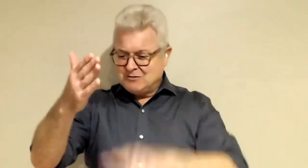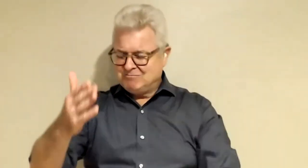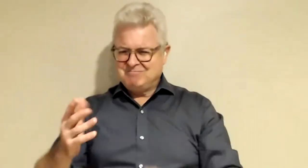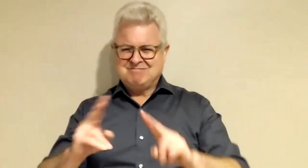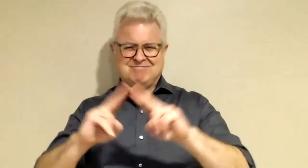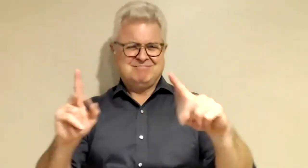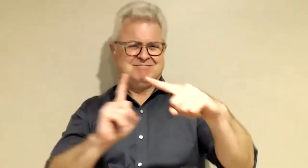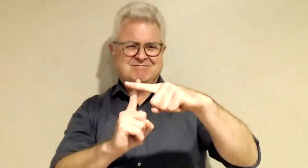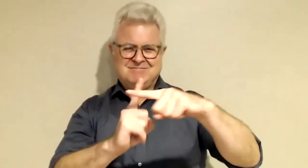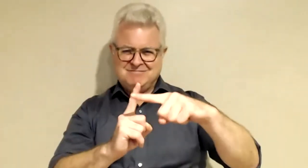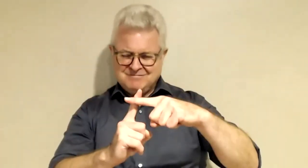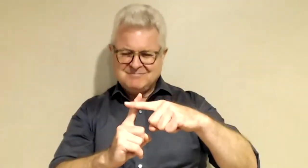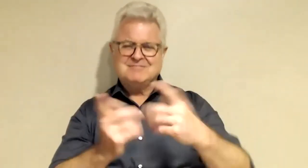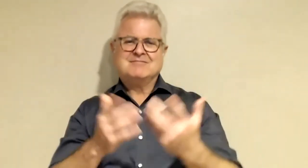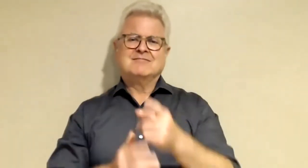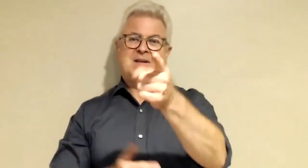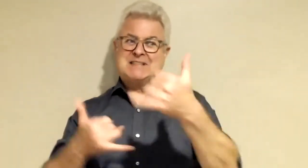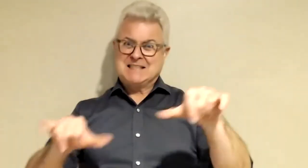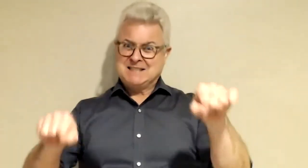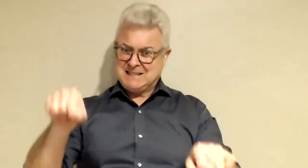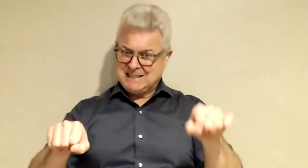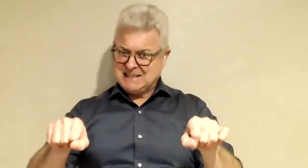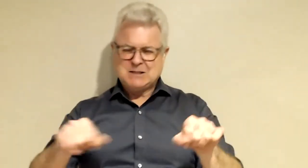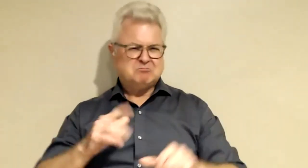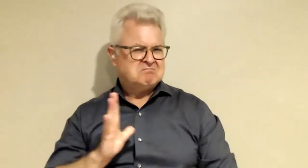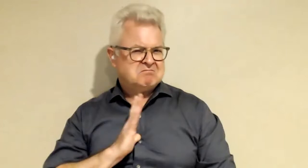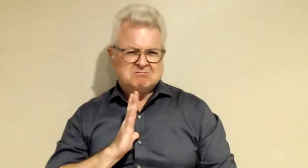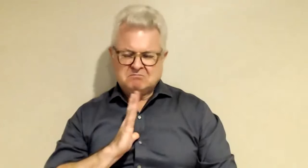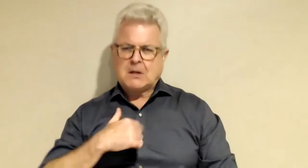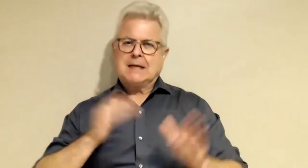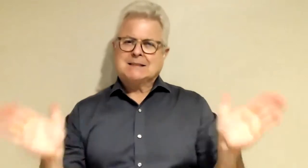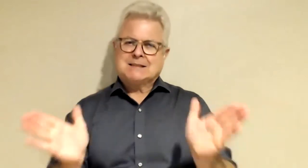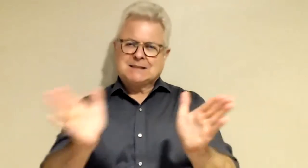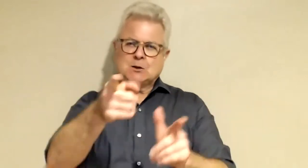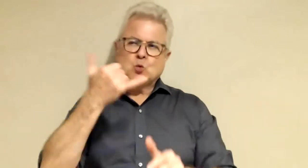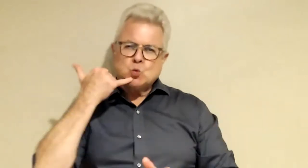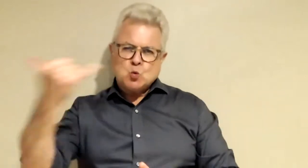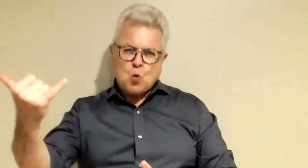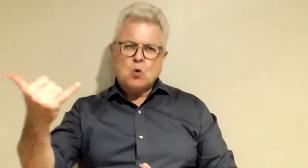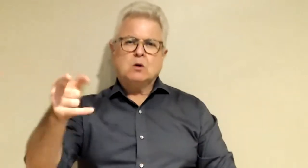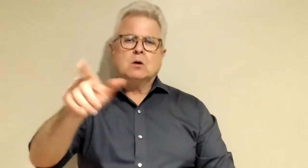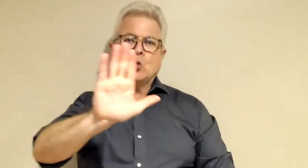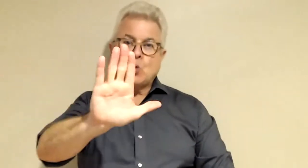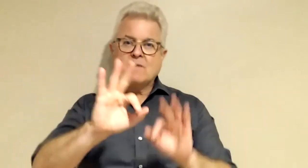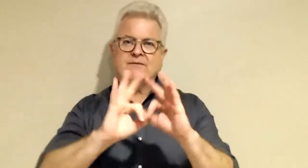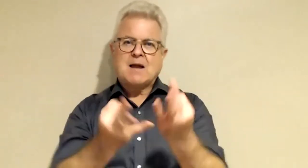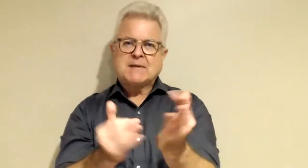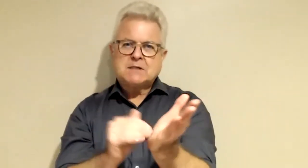and the numbers around the world have all shown positive results as a result of this. So if you're hesitant, I can understand. But if you are,